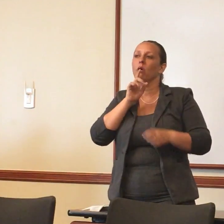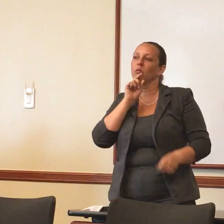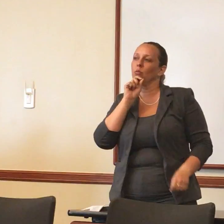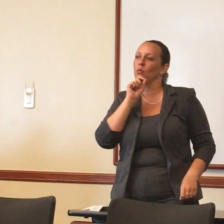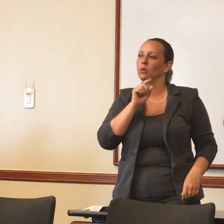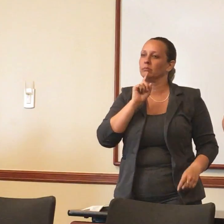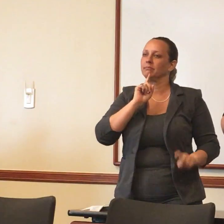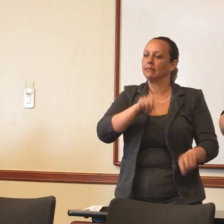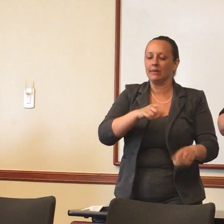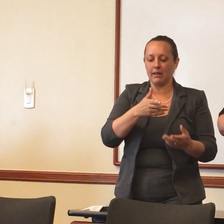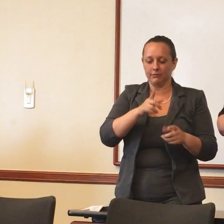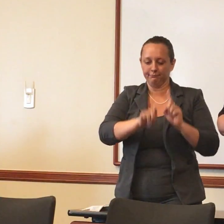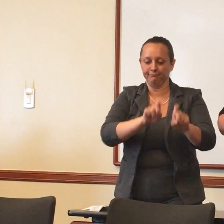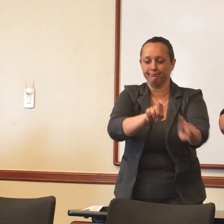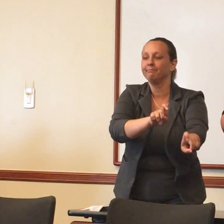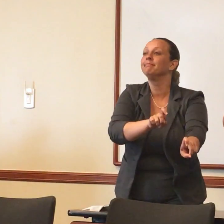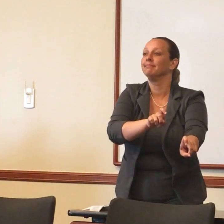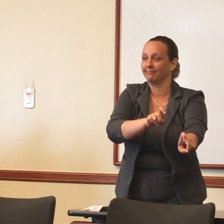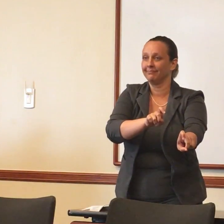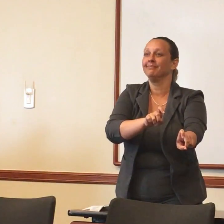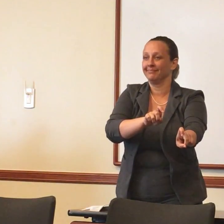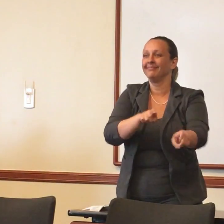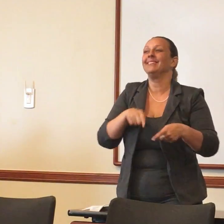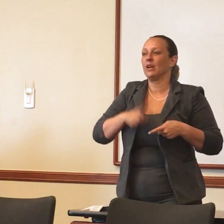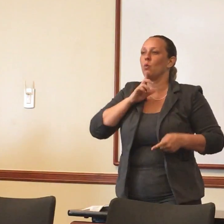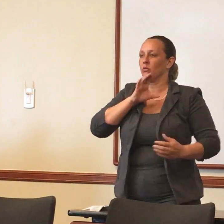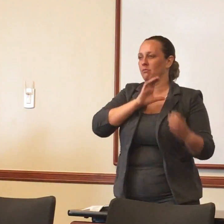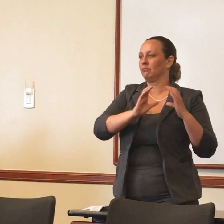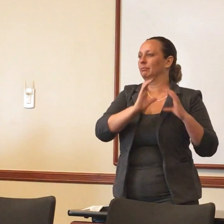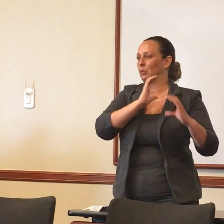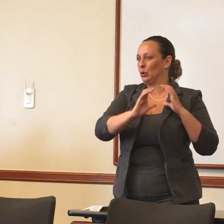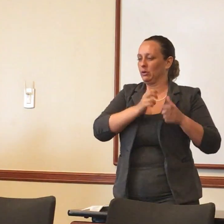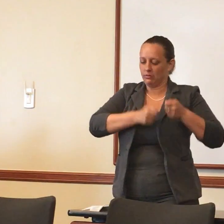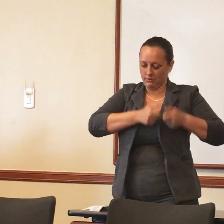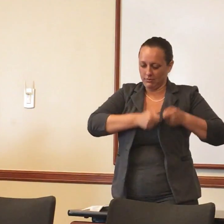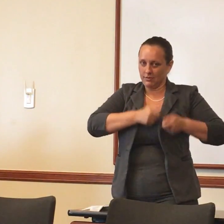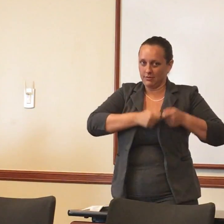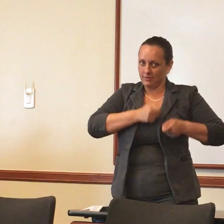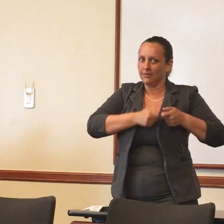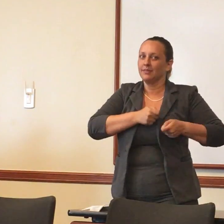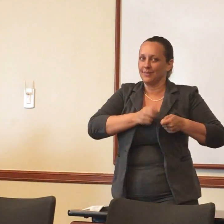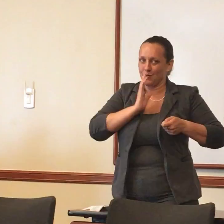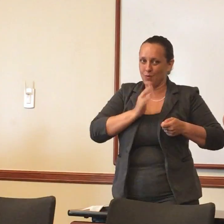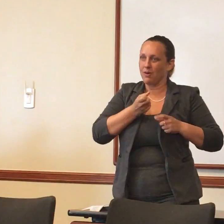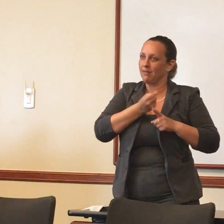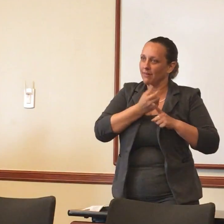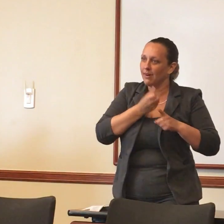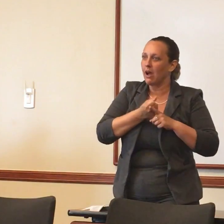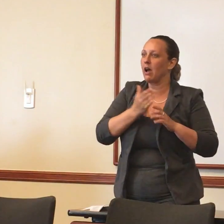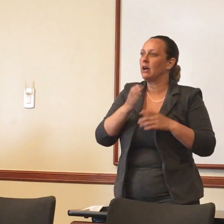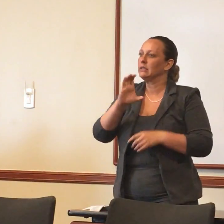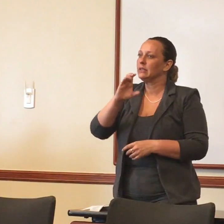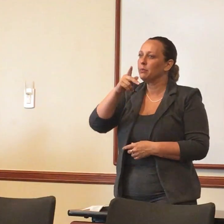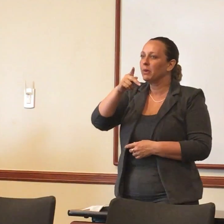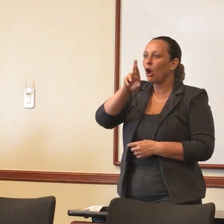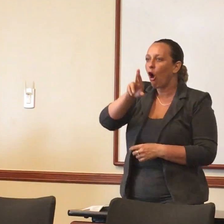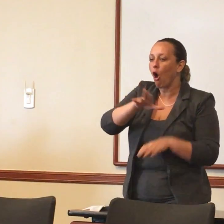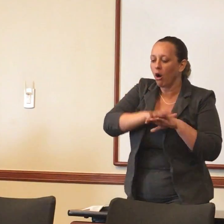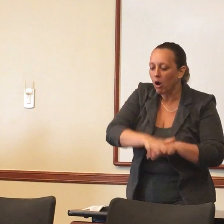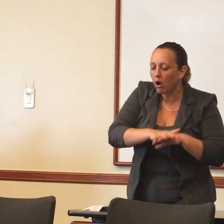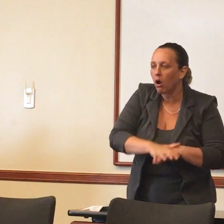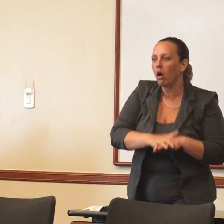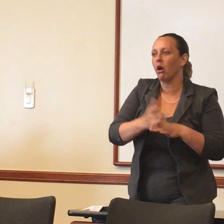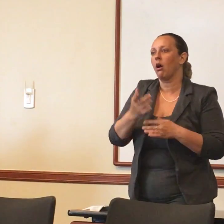example you used, my husband's not breathing, they will try and give you the instructions through text as far as how to start CPR, how to